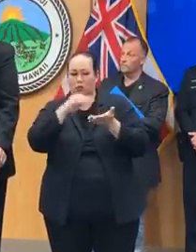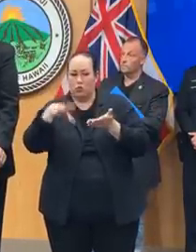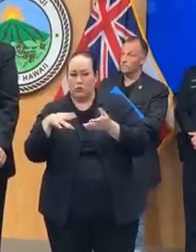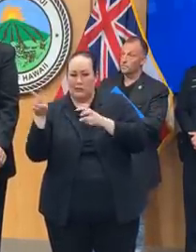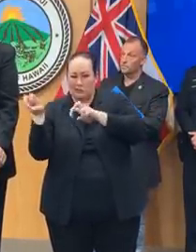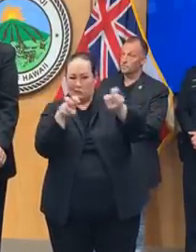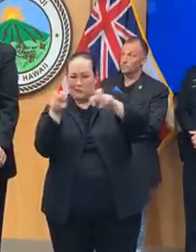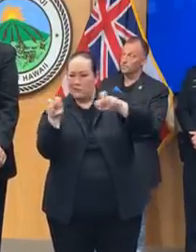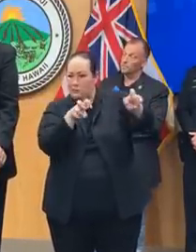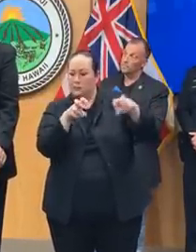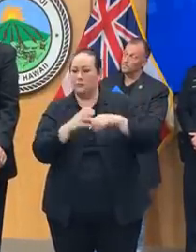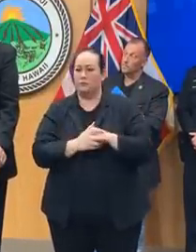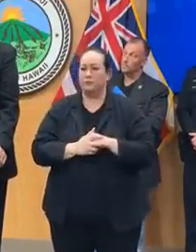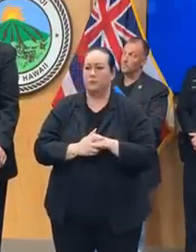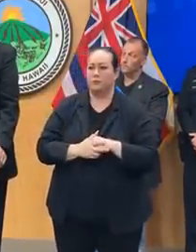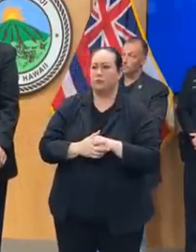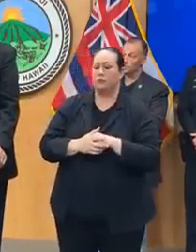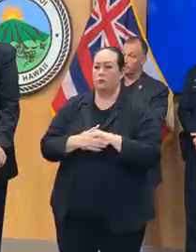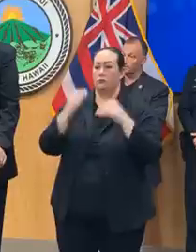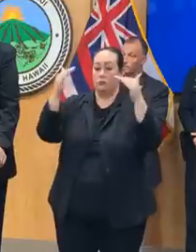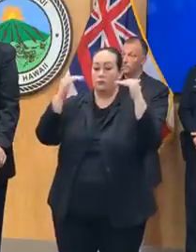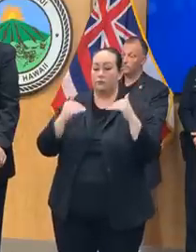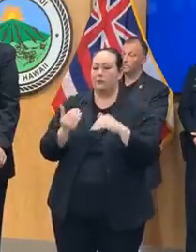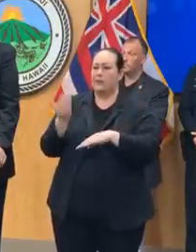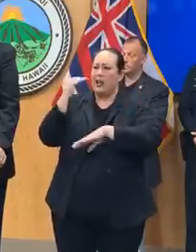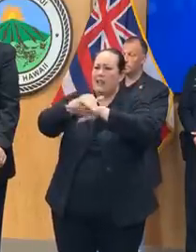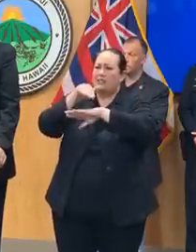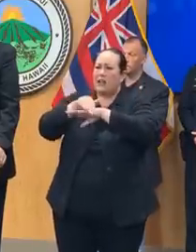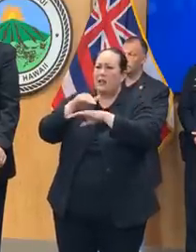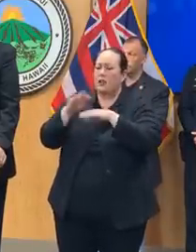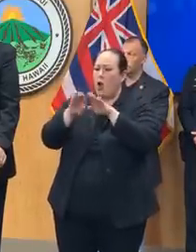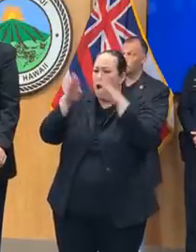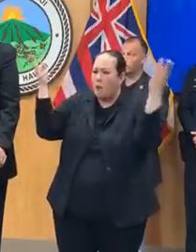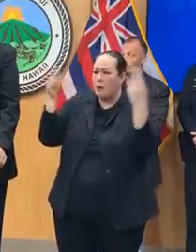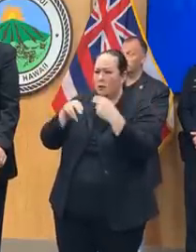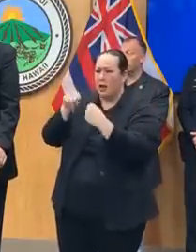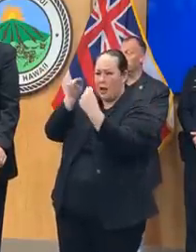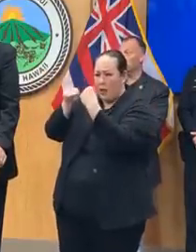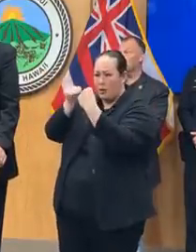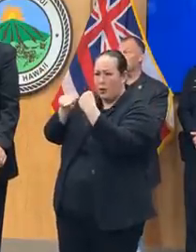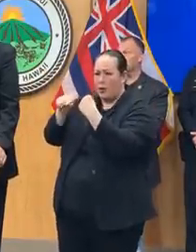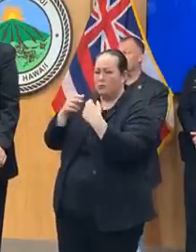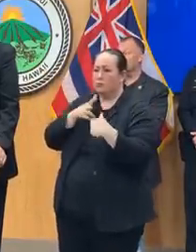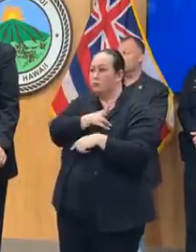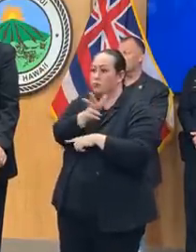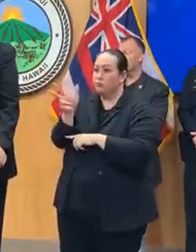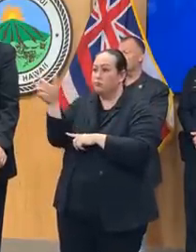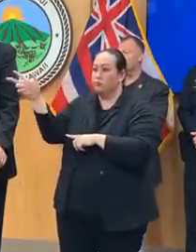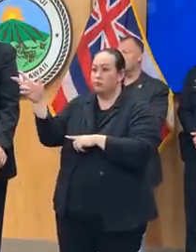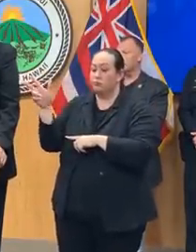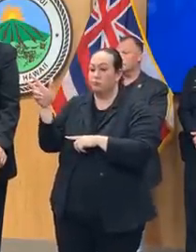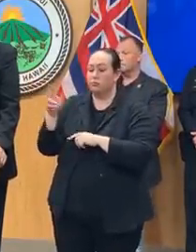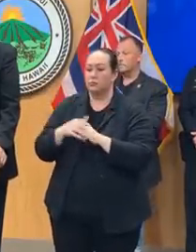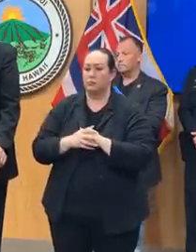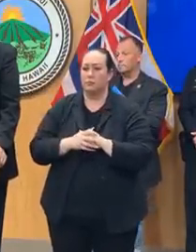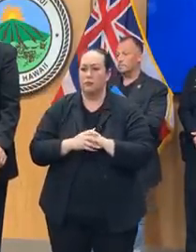Ma'alaya area to allow residents to go back to their hometown, as the governor has mentioned, through